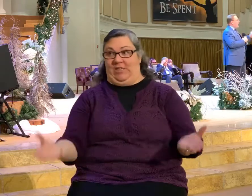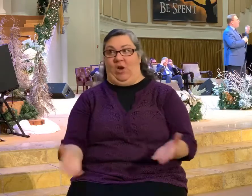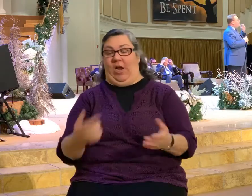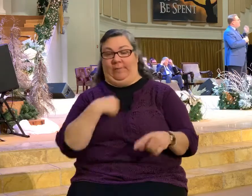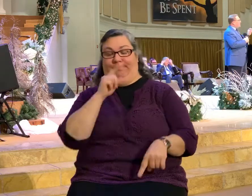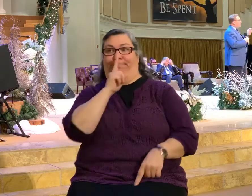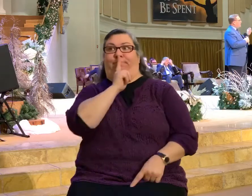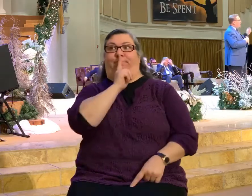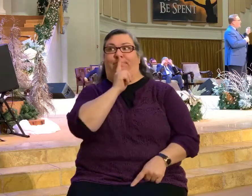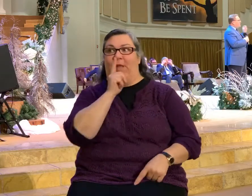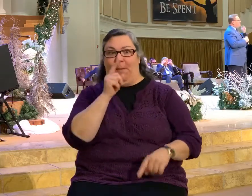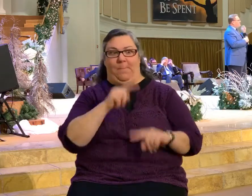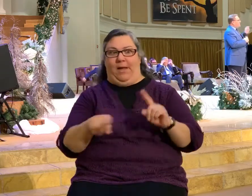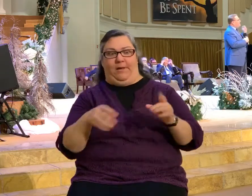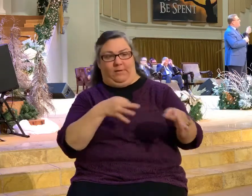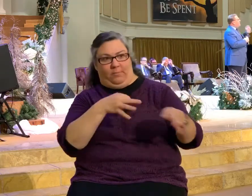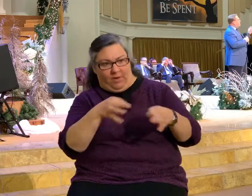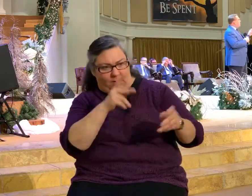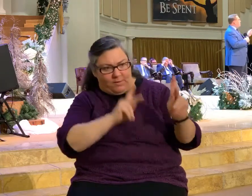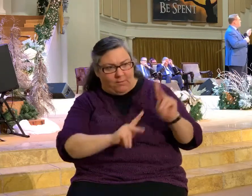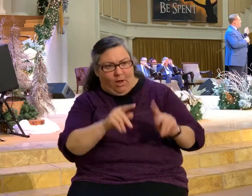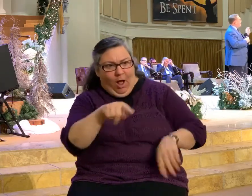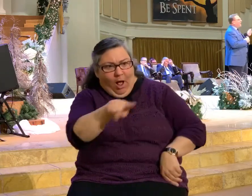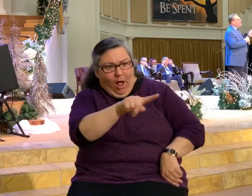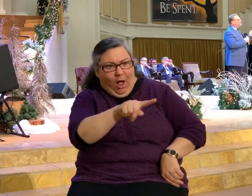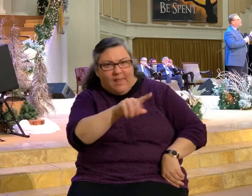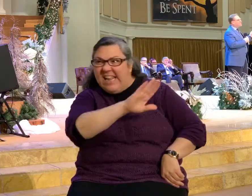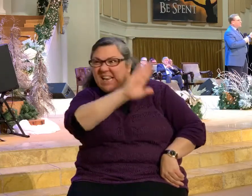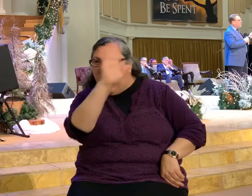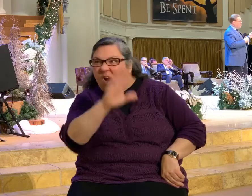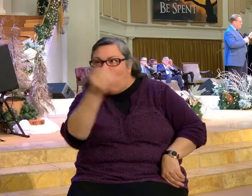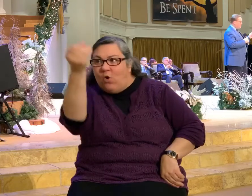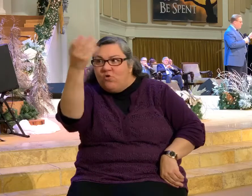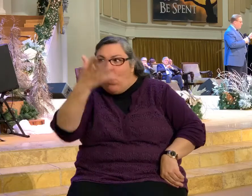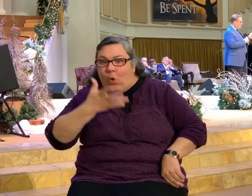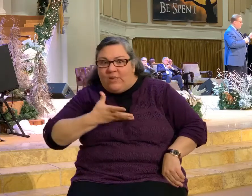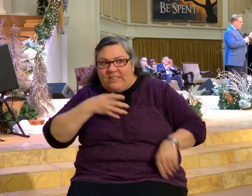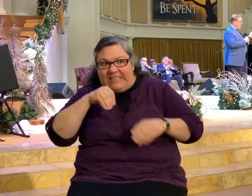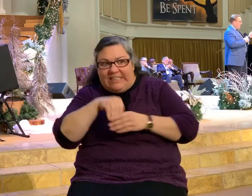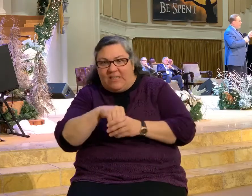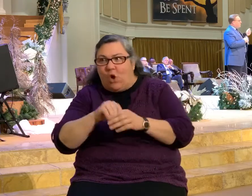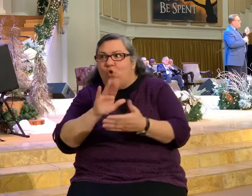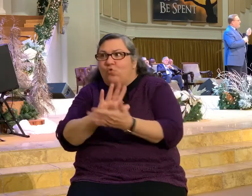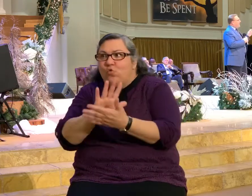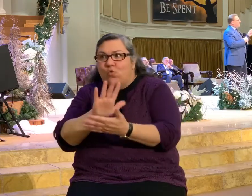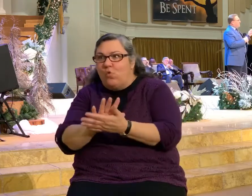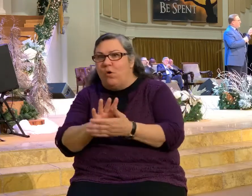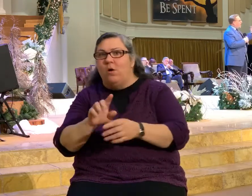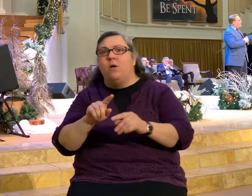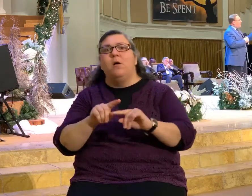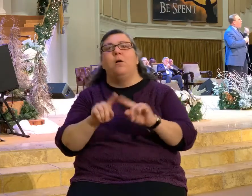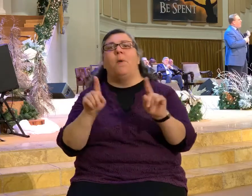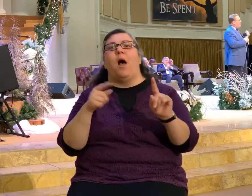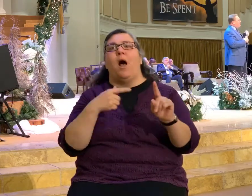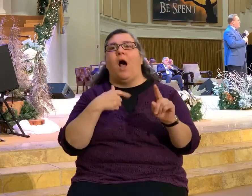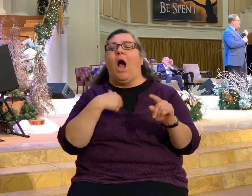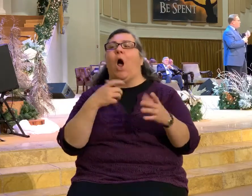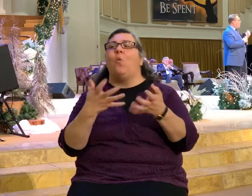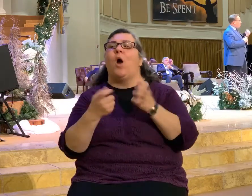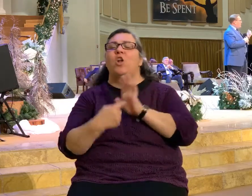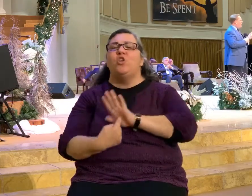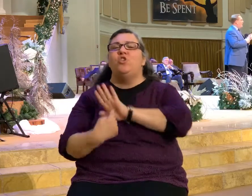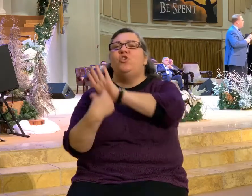that describe the people, that this is stuff they never told us in our classroom in school. I want to take the cover off